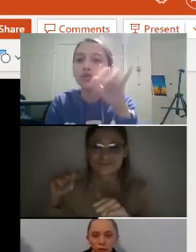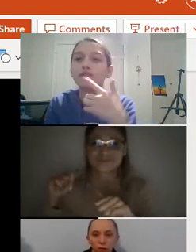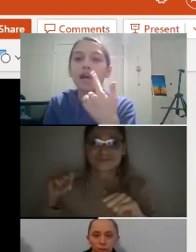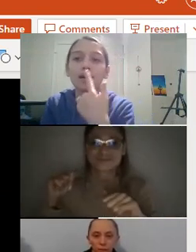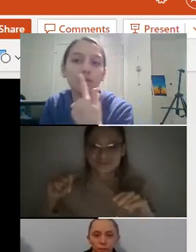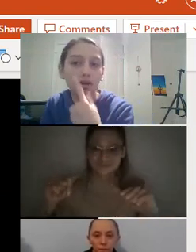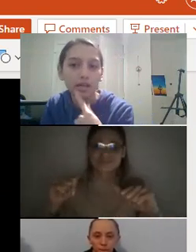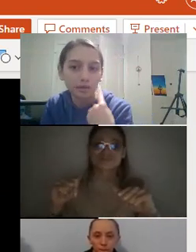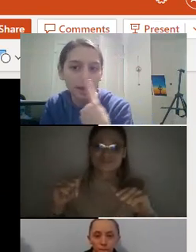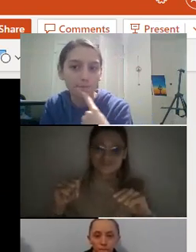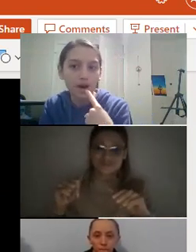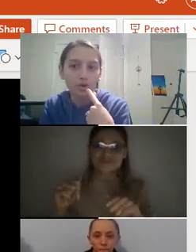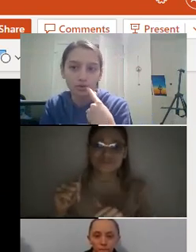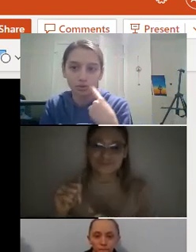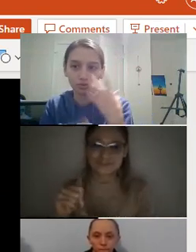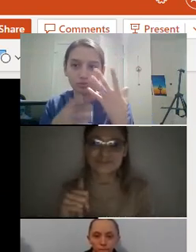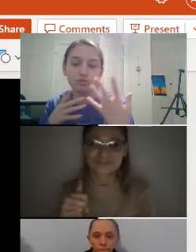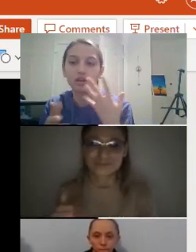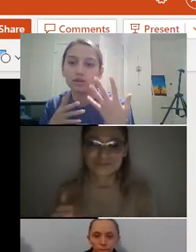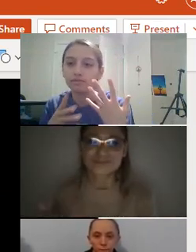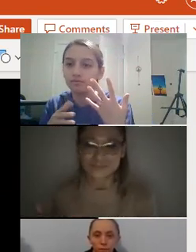And you use that that mouth